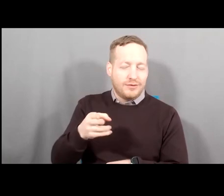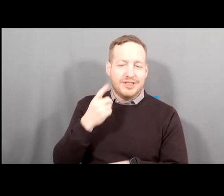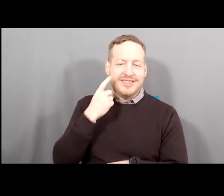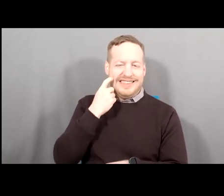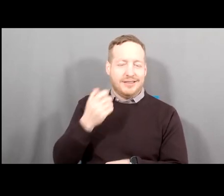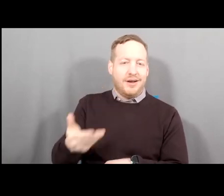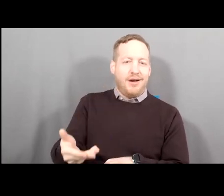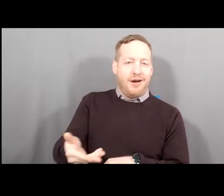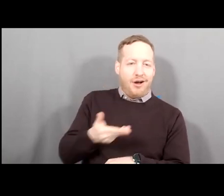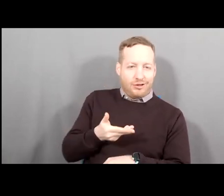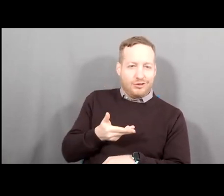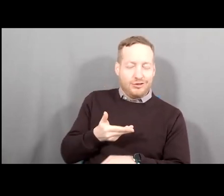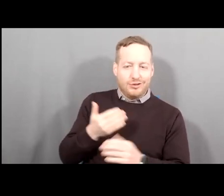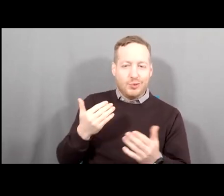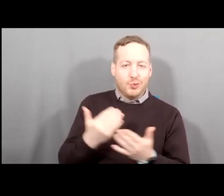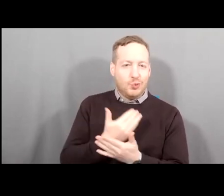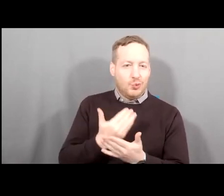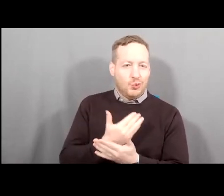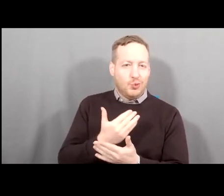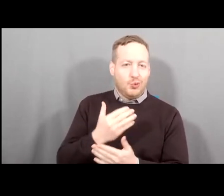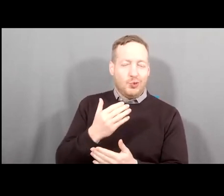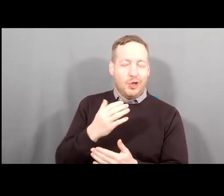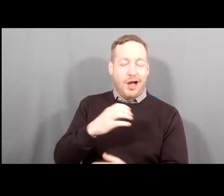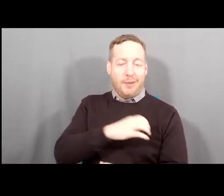the Commission for the Deaf and Hard of Hearing just hired